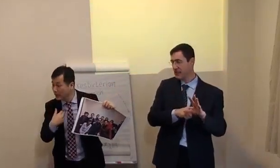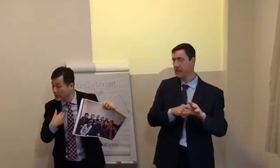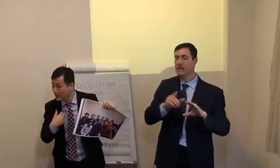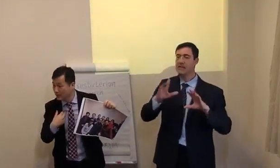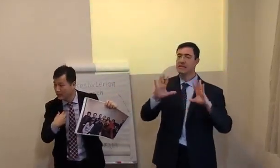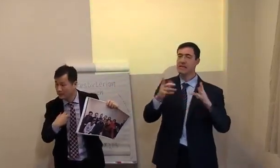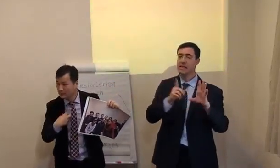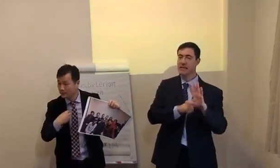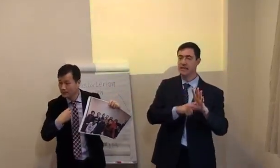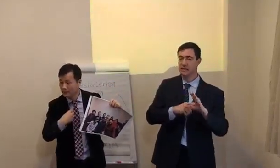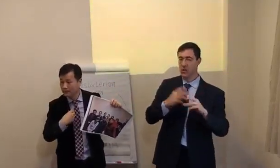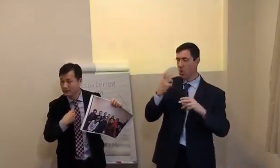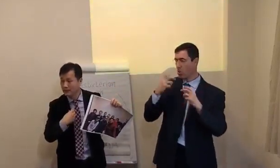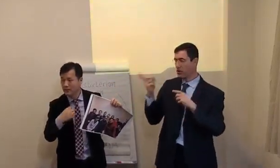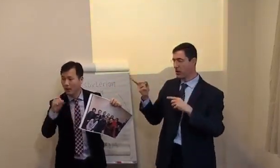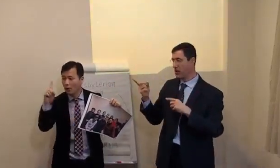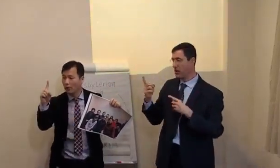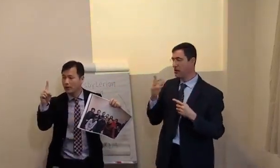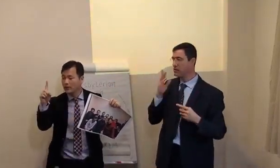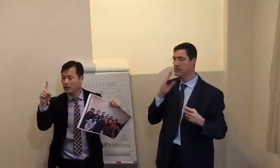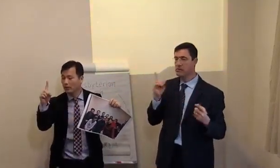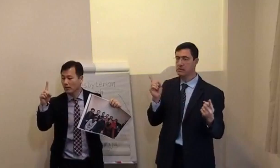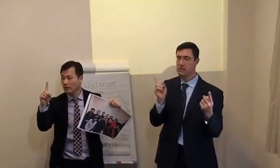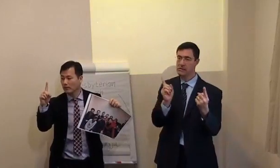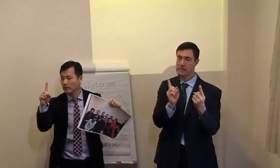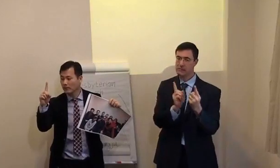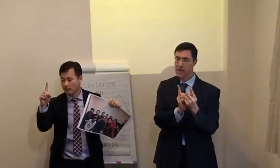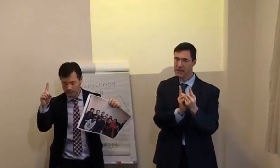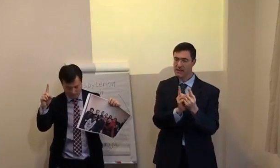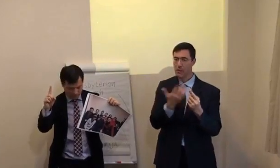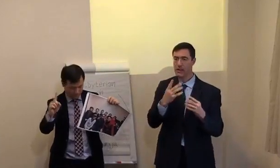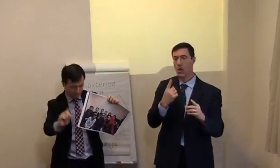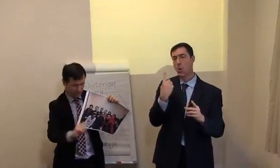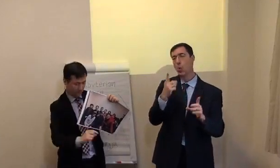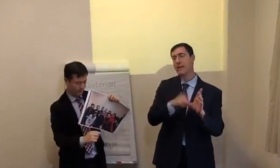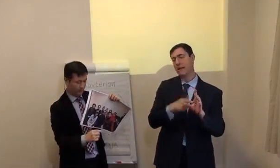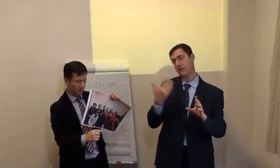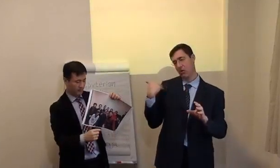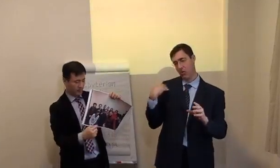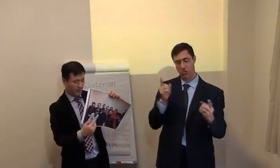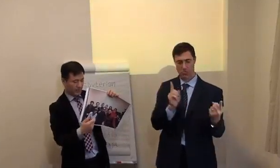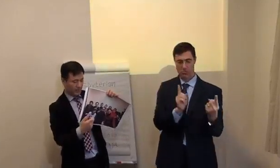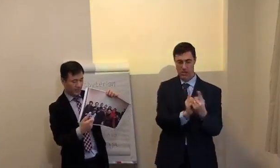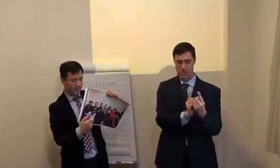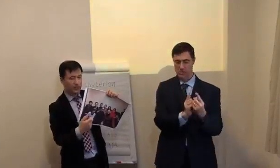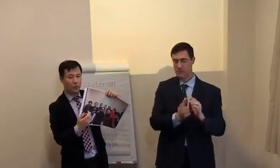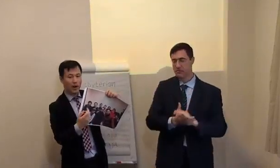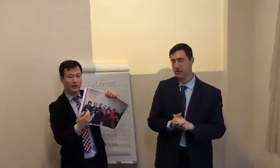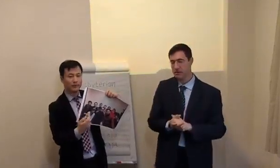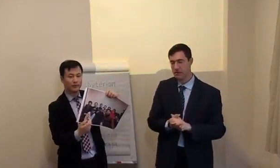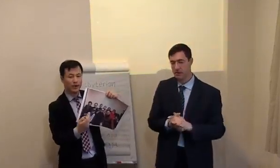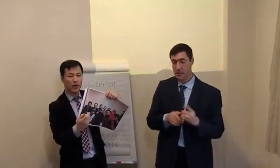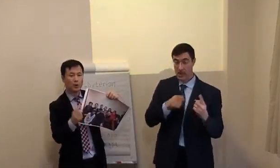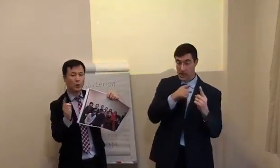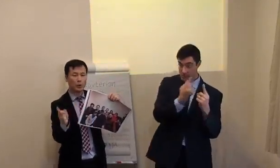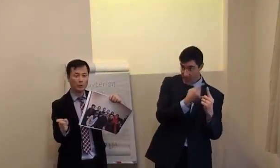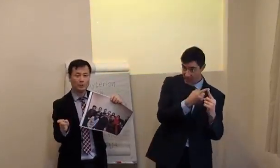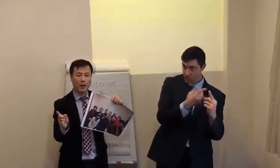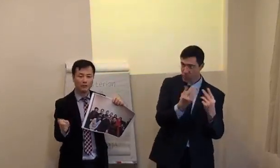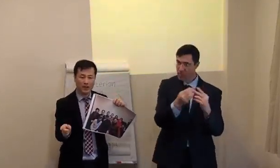Yeah. You met him where? Year ago. 1 year ago. He and his wife are going to be